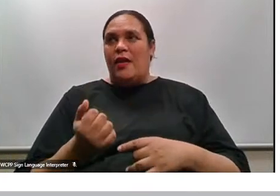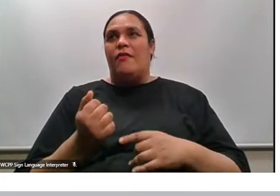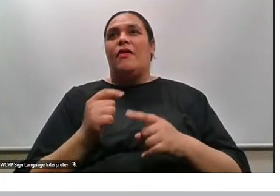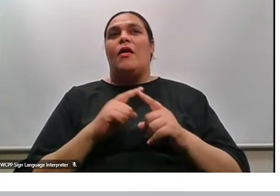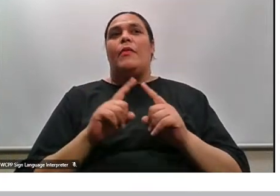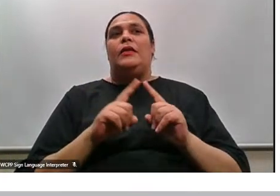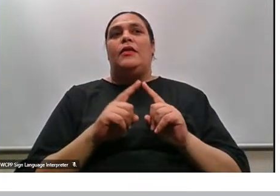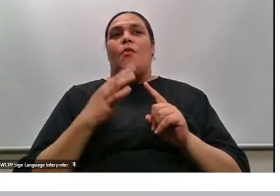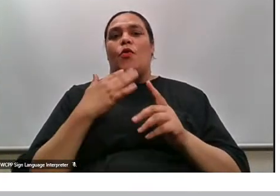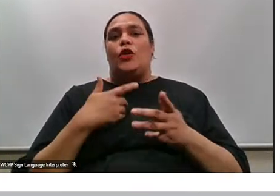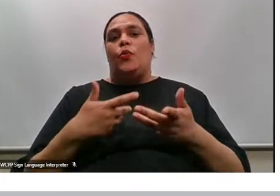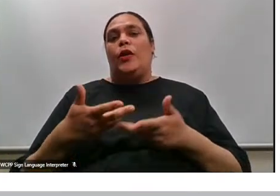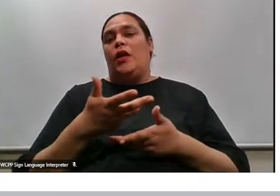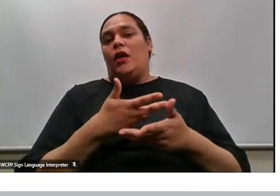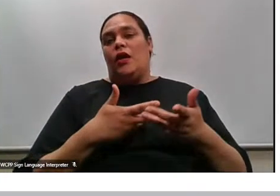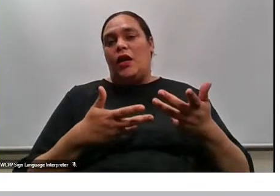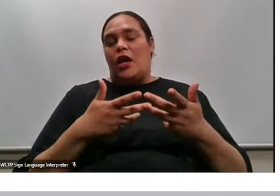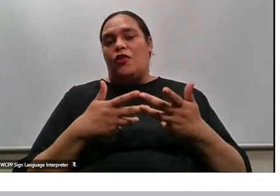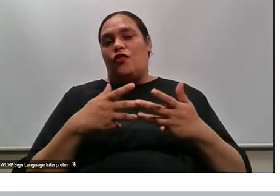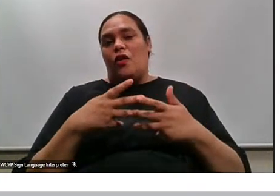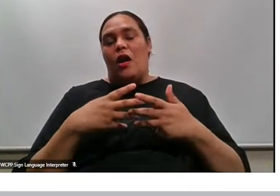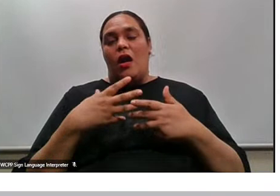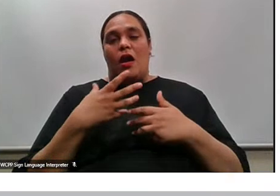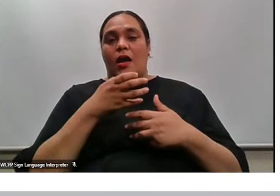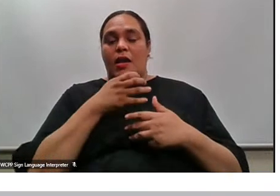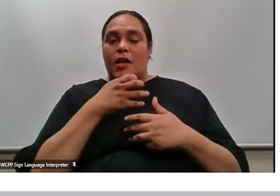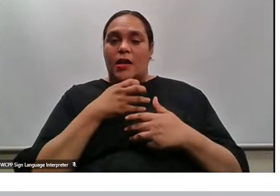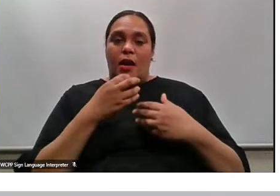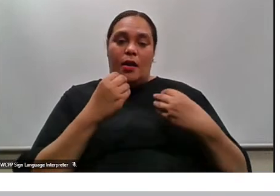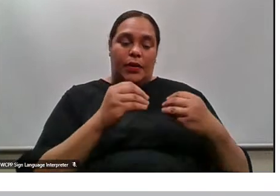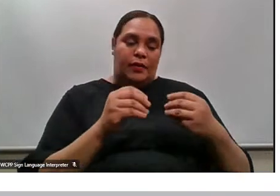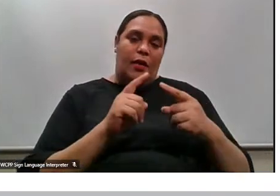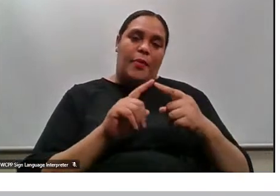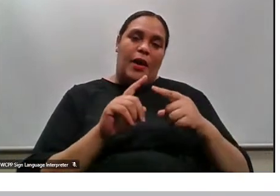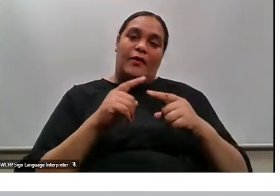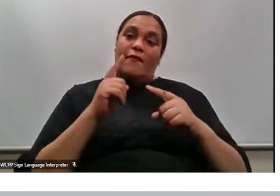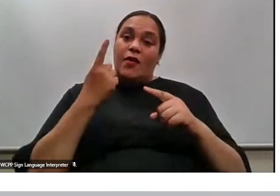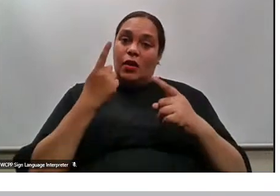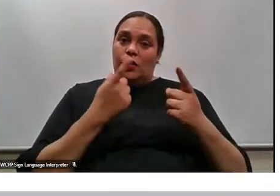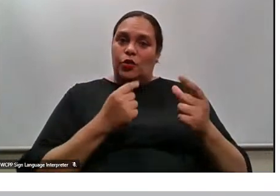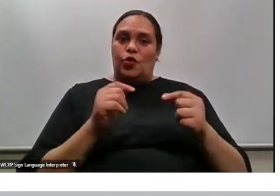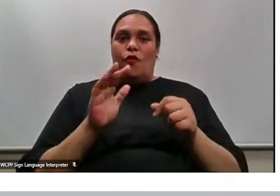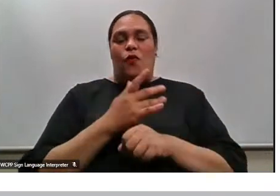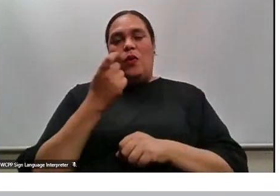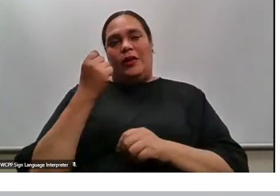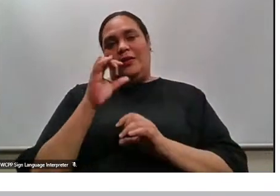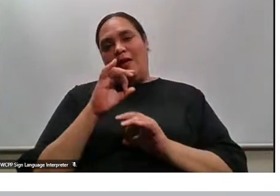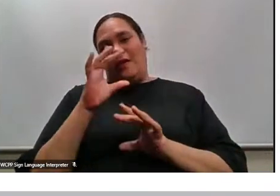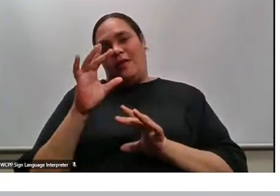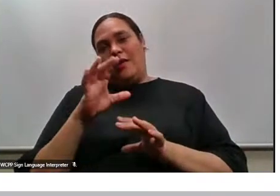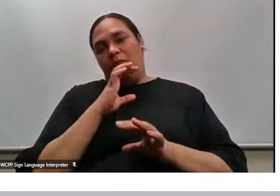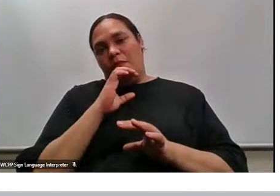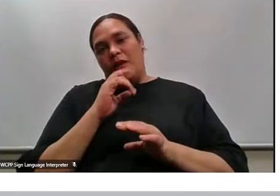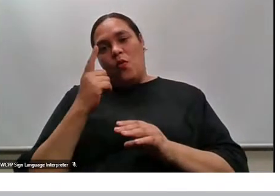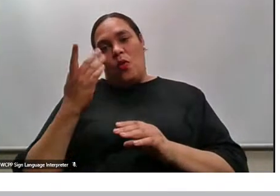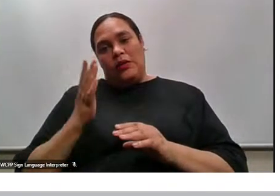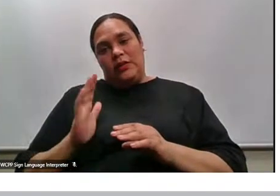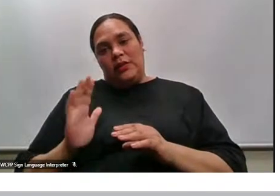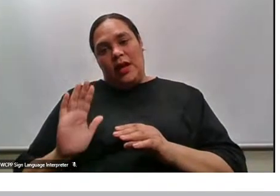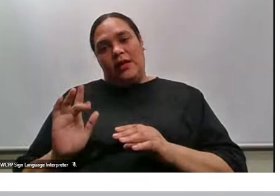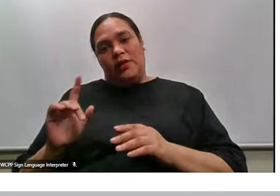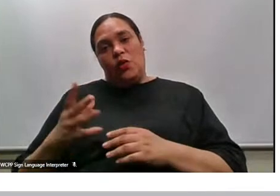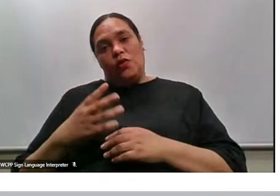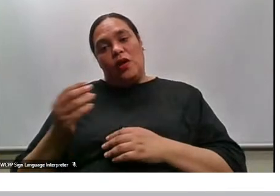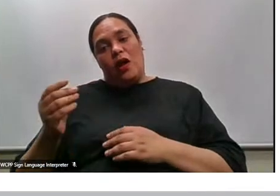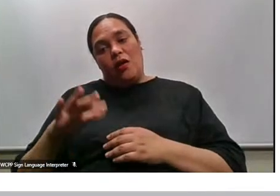we engage liquor outlets, we are first and foremost fully understanding that on the one hand, these